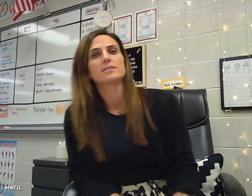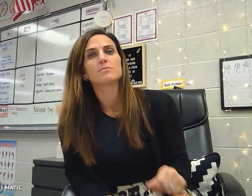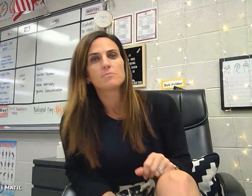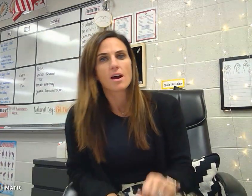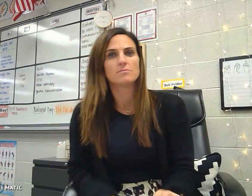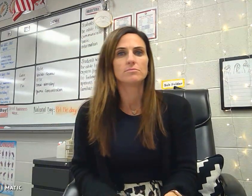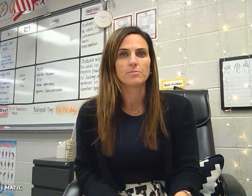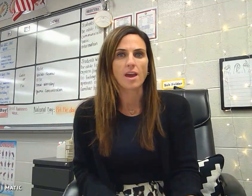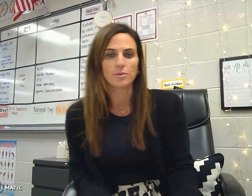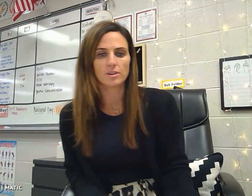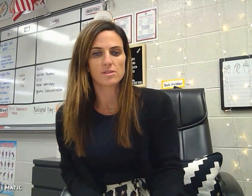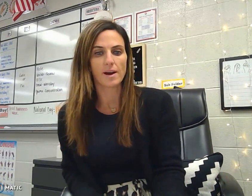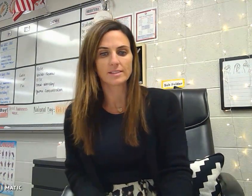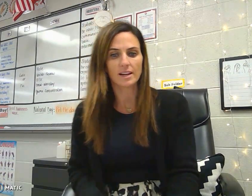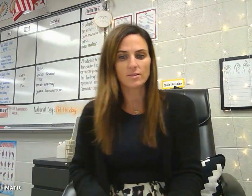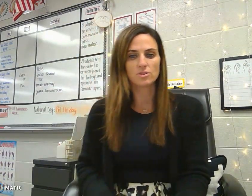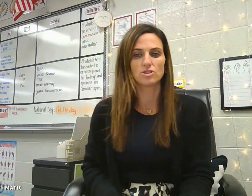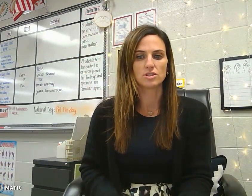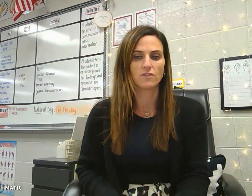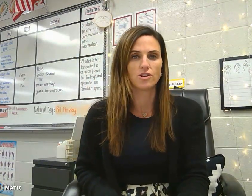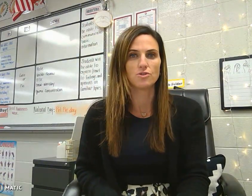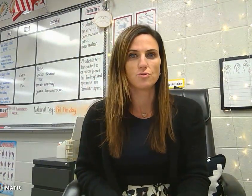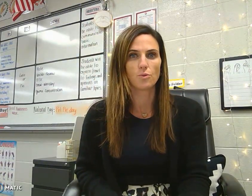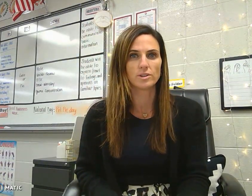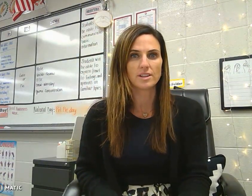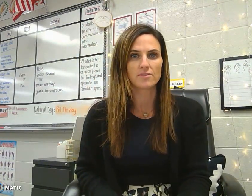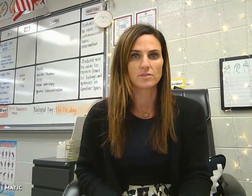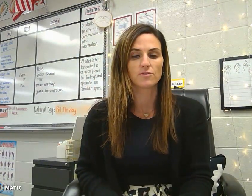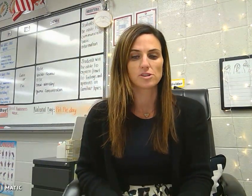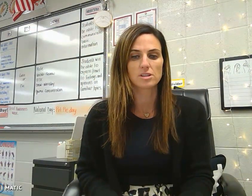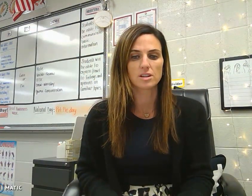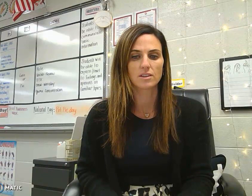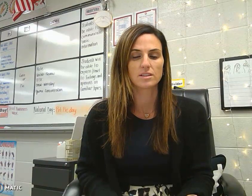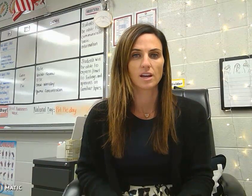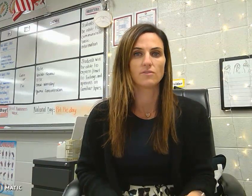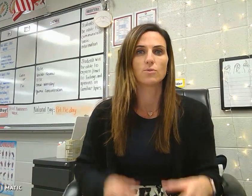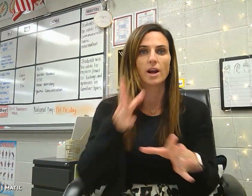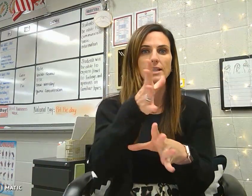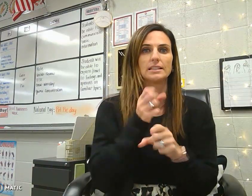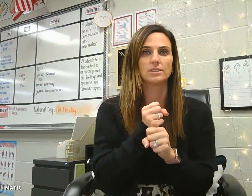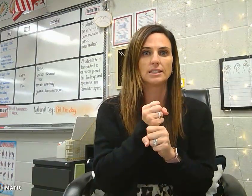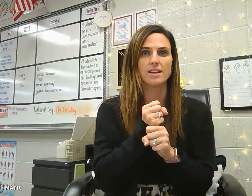that paper on the back side with just a few words left. First, the sign for